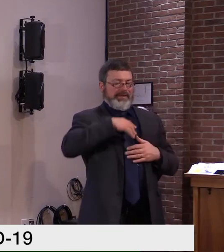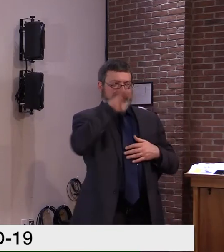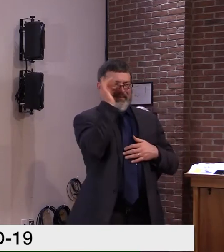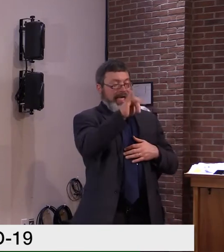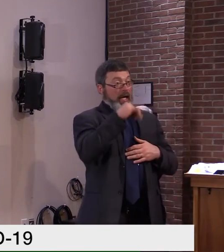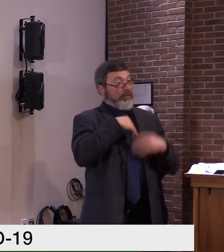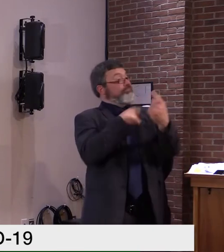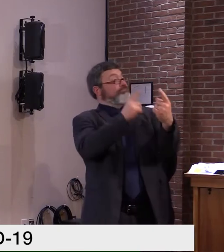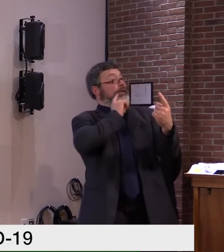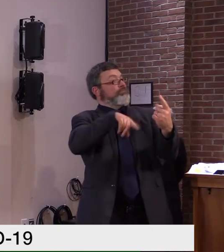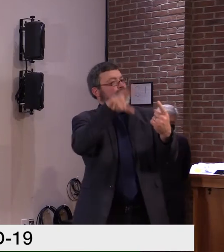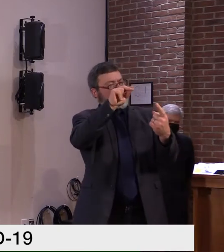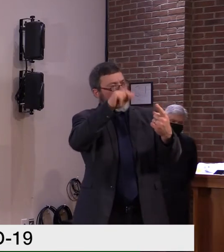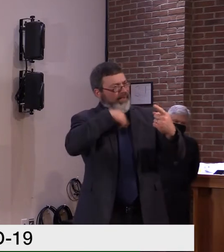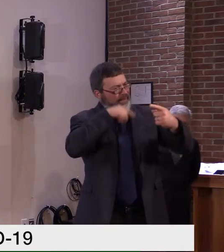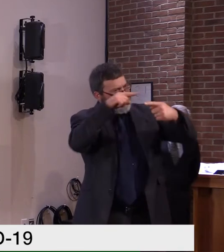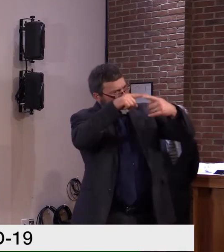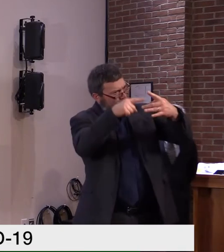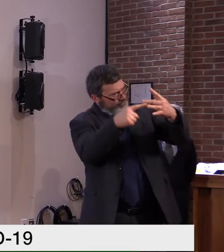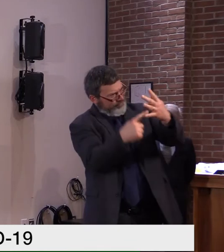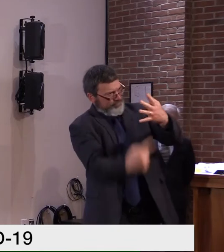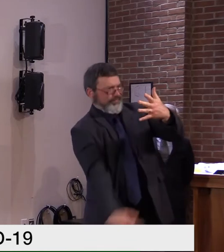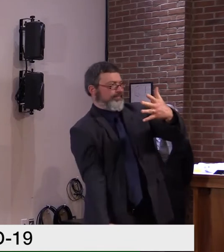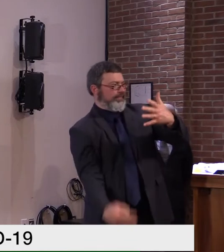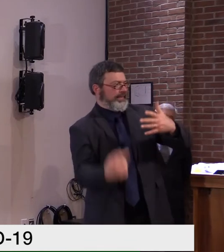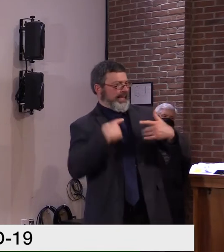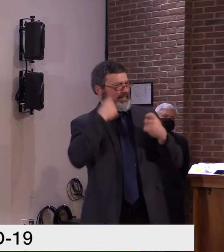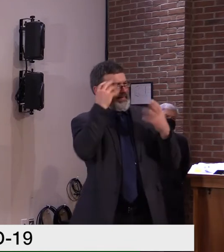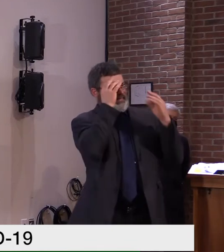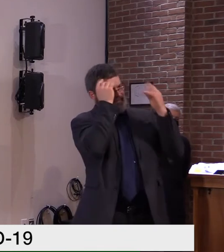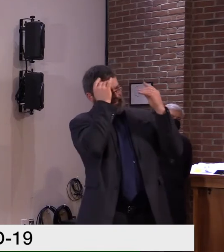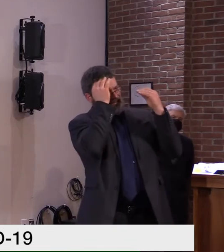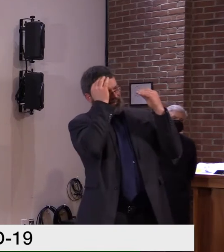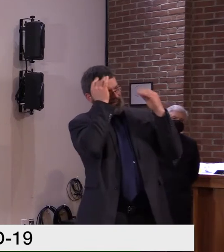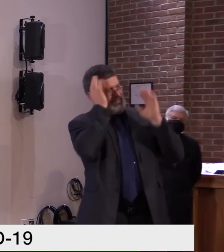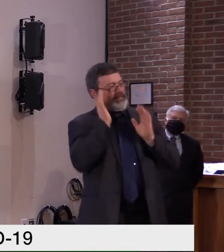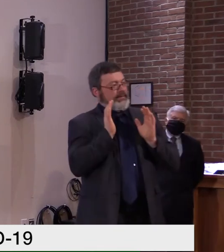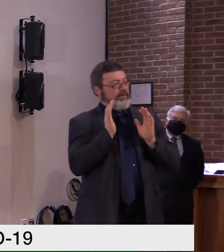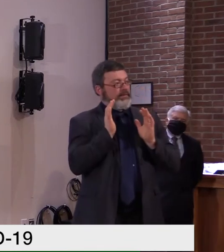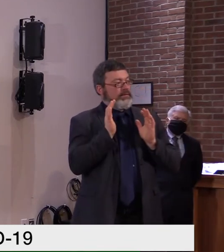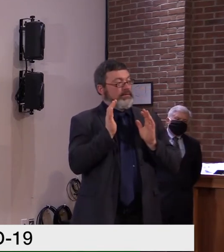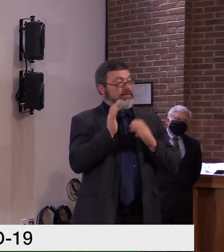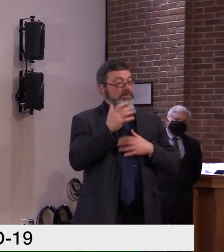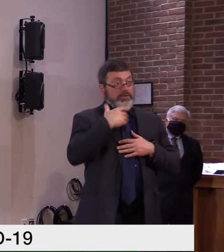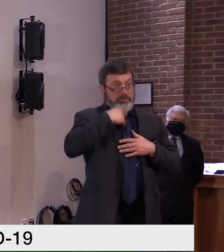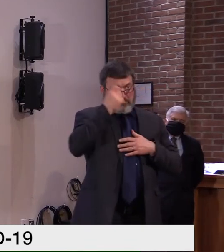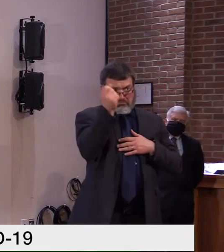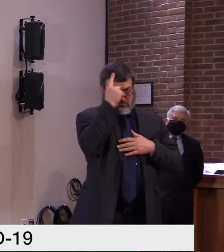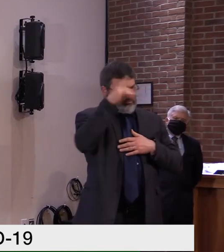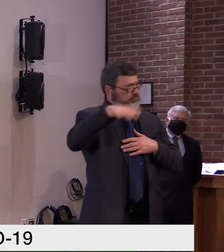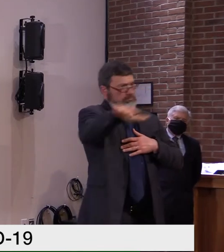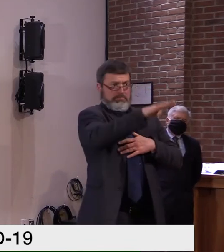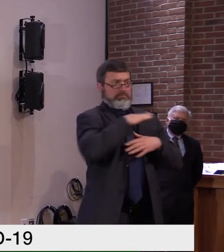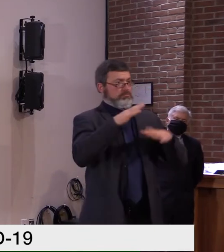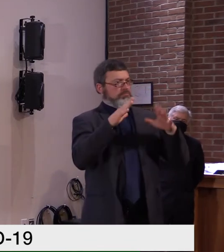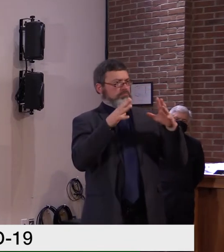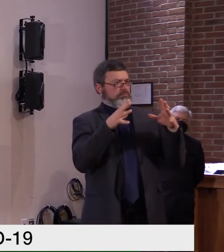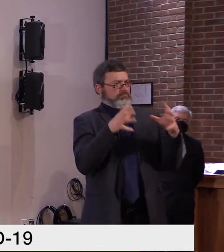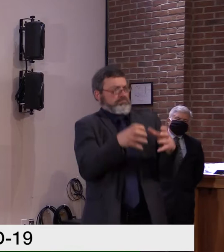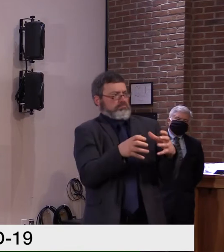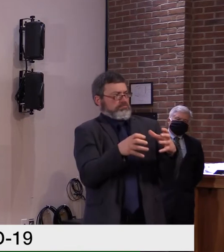Vermonters understood why this was important and followed suit. And I hope we continue to see a drop so that we